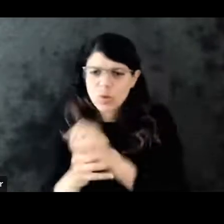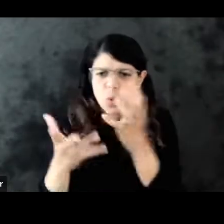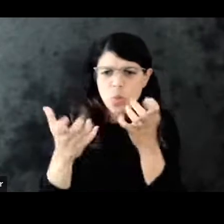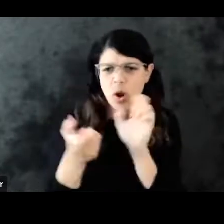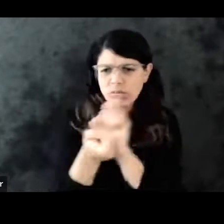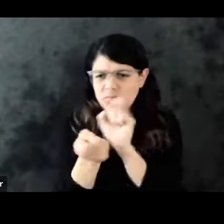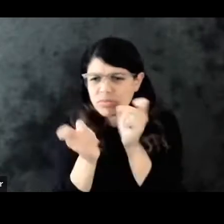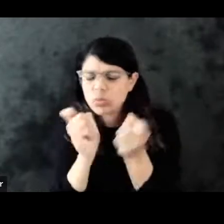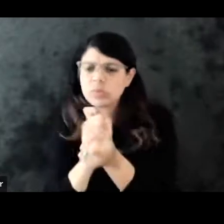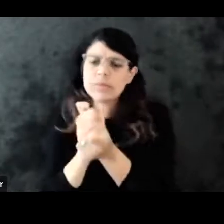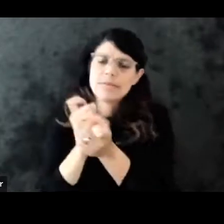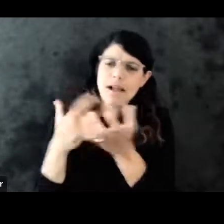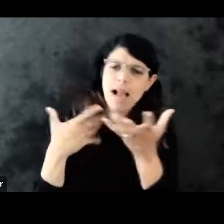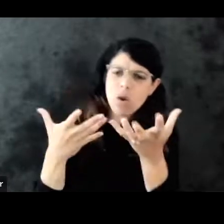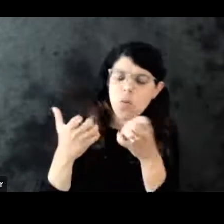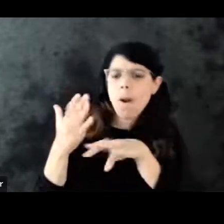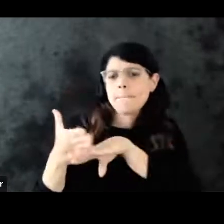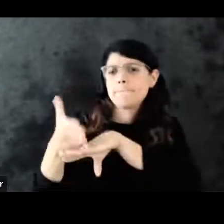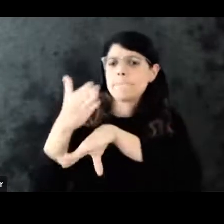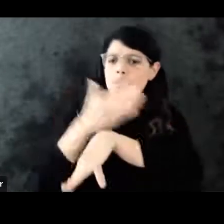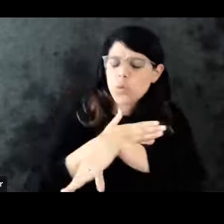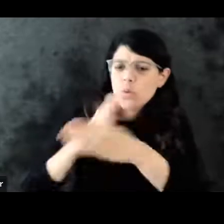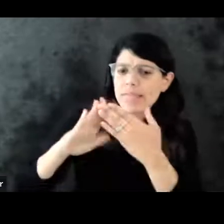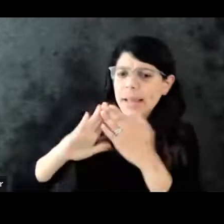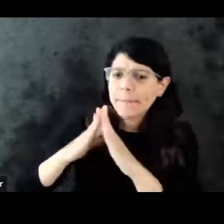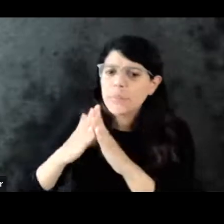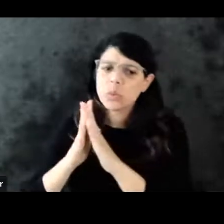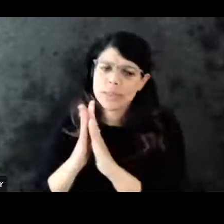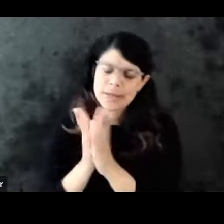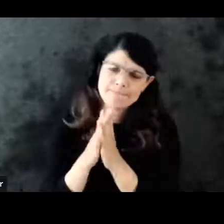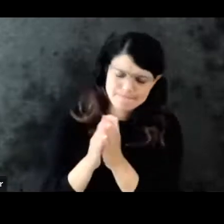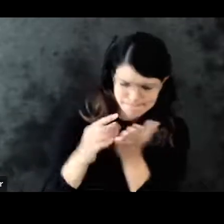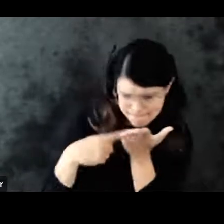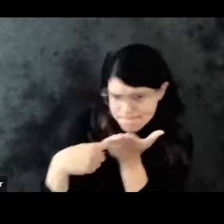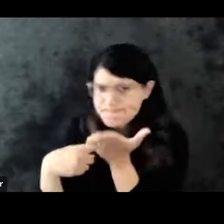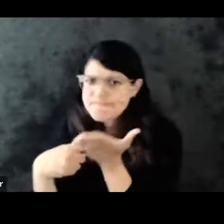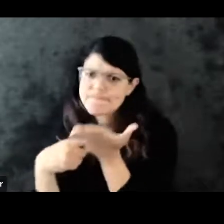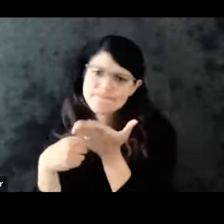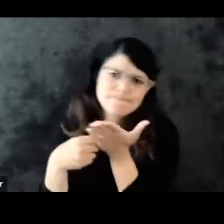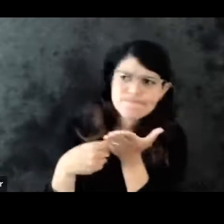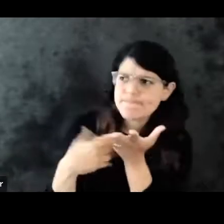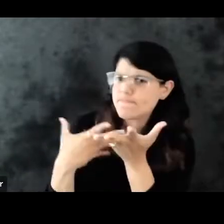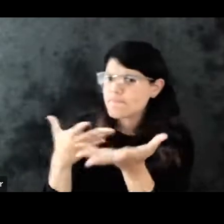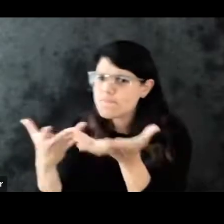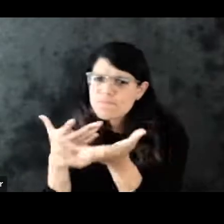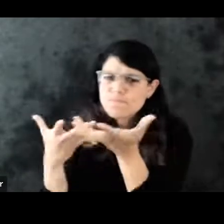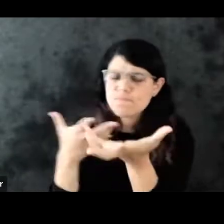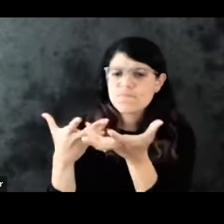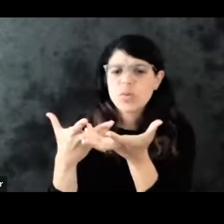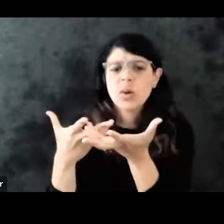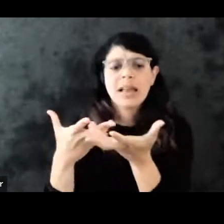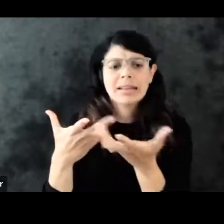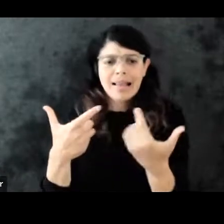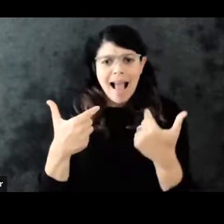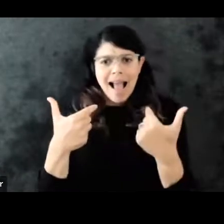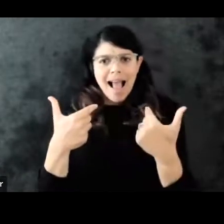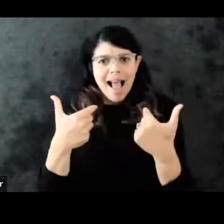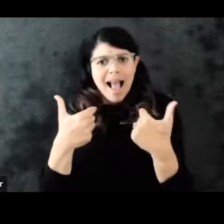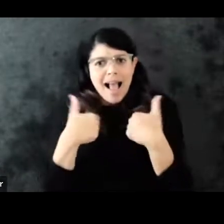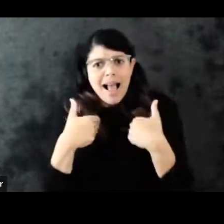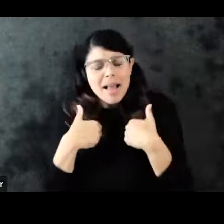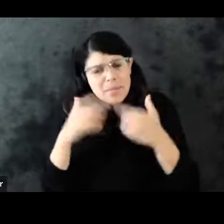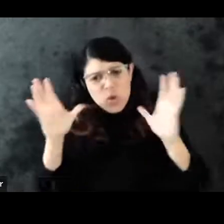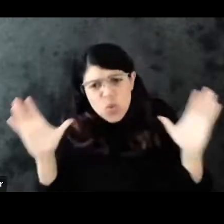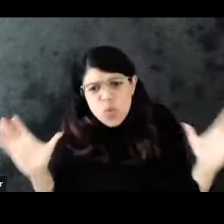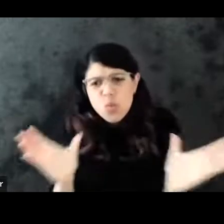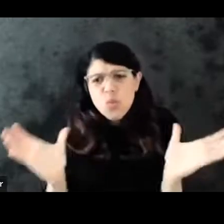lot of organizing efforts in the community. So I really urge you all to do that, okay? And urge you to remind yourselves that